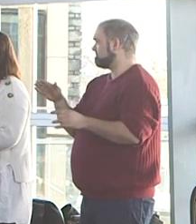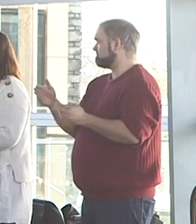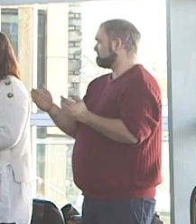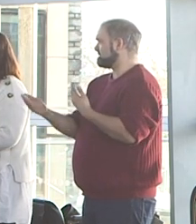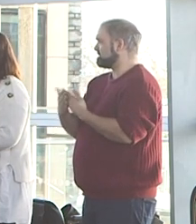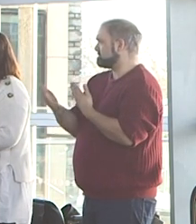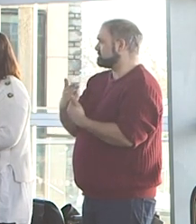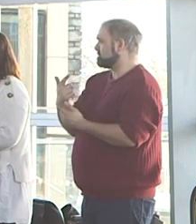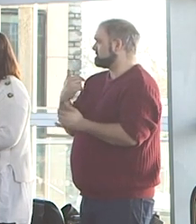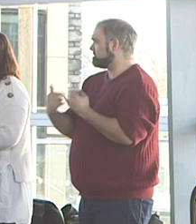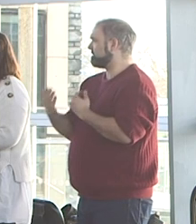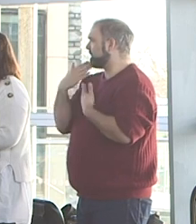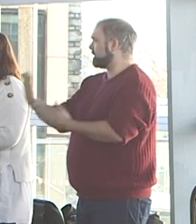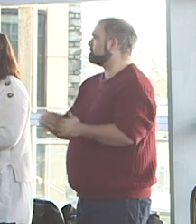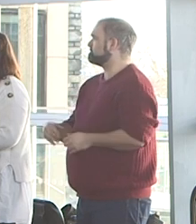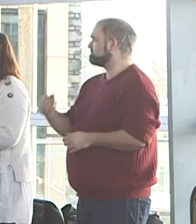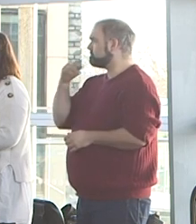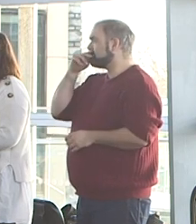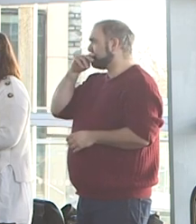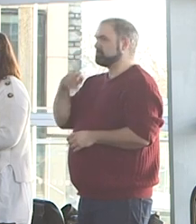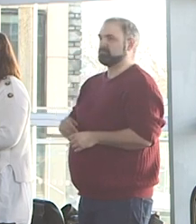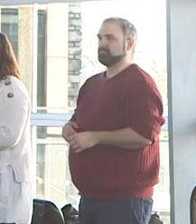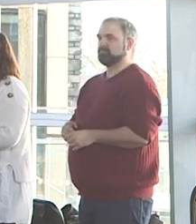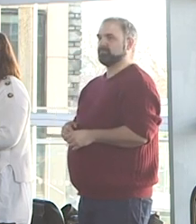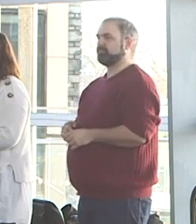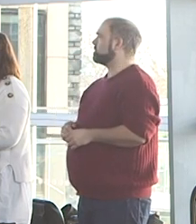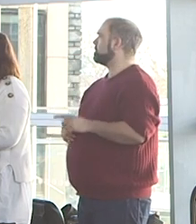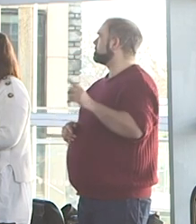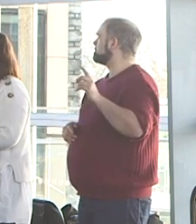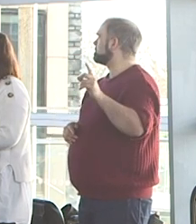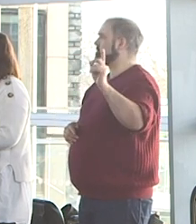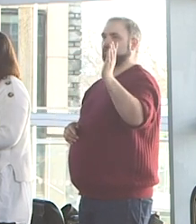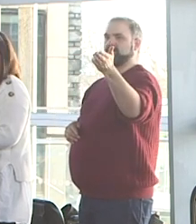make it faster. Yeah, for sure. Thank you. For sure.